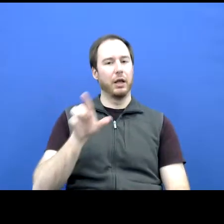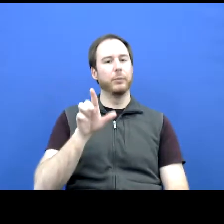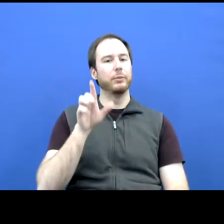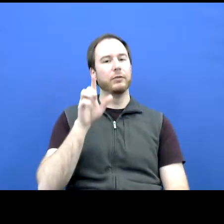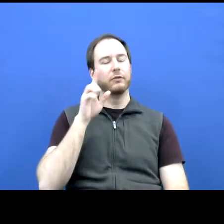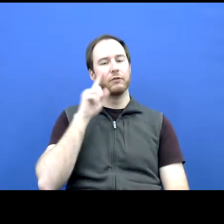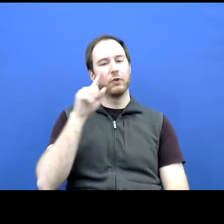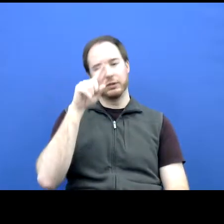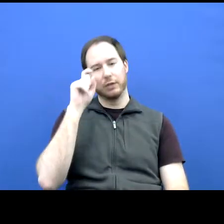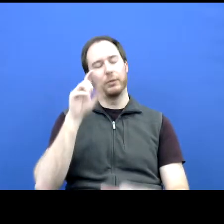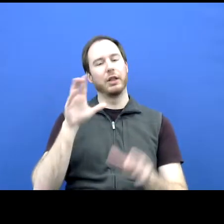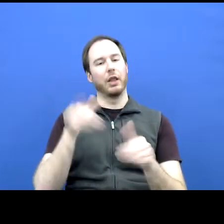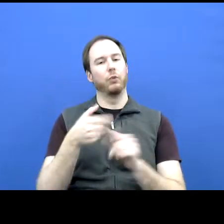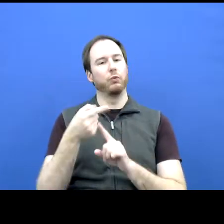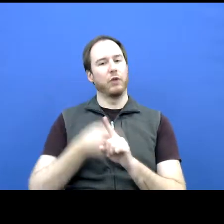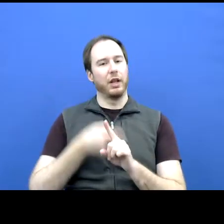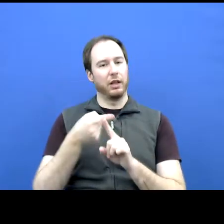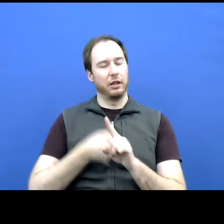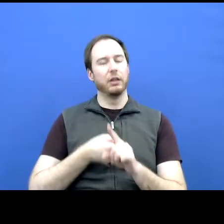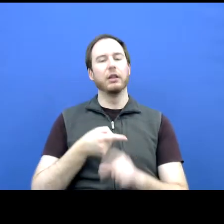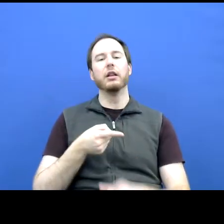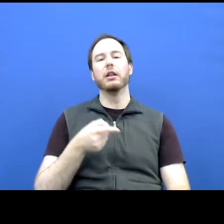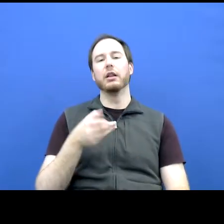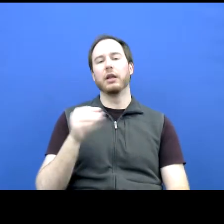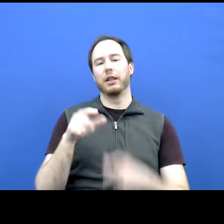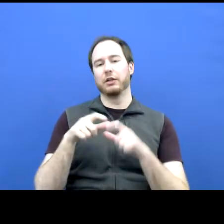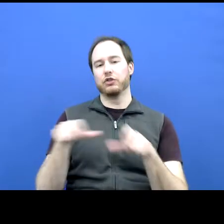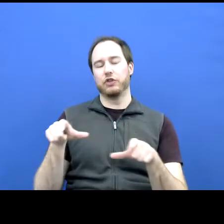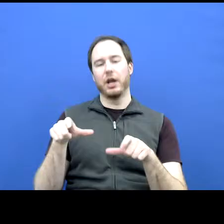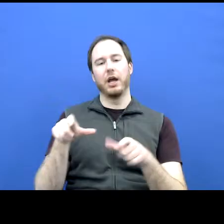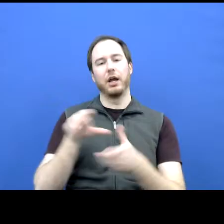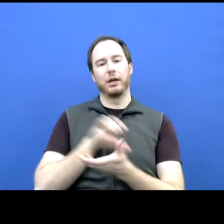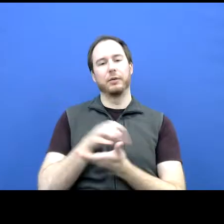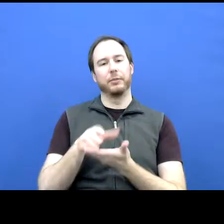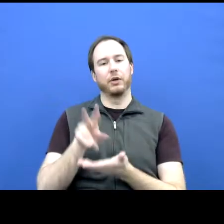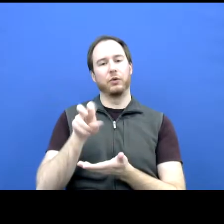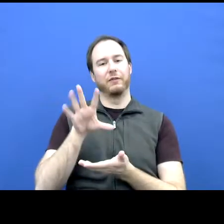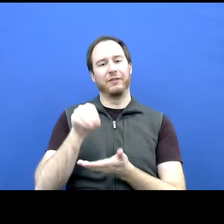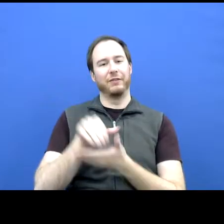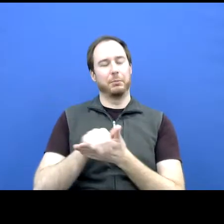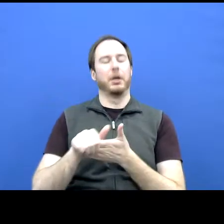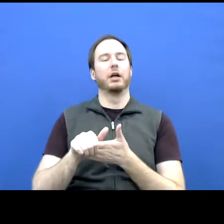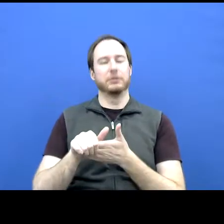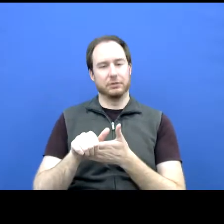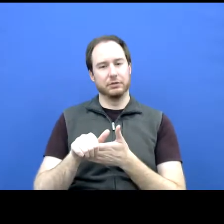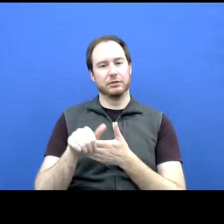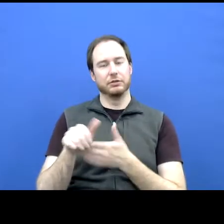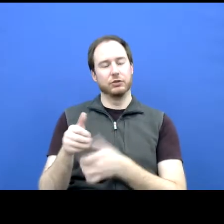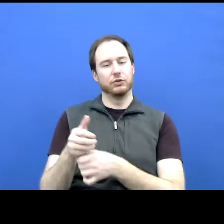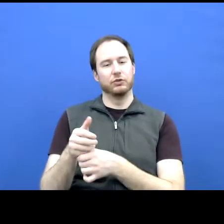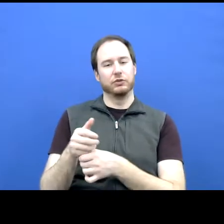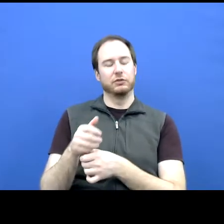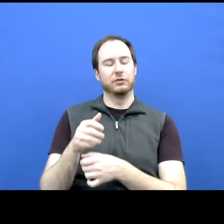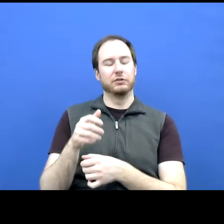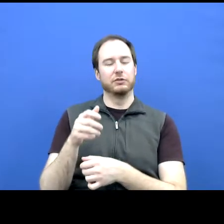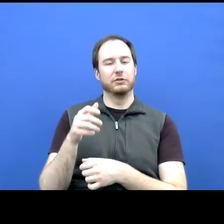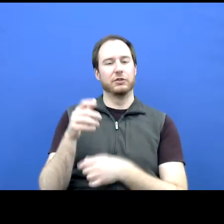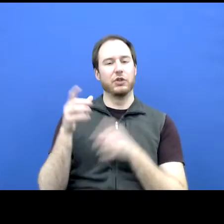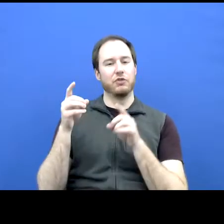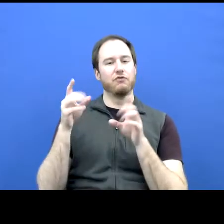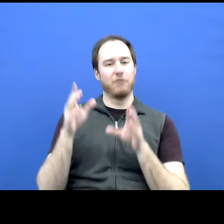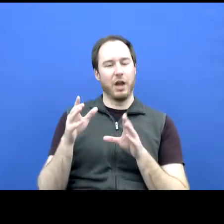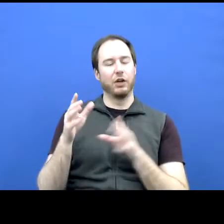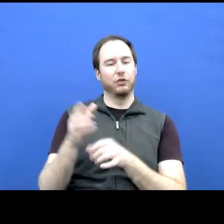summer costume rentals. And whereas a check in the amount of $250 was received by the library